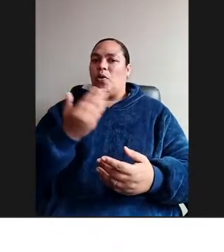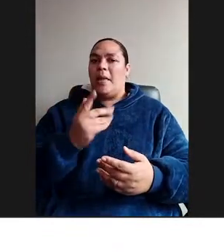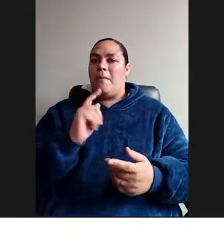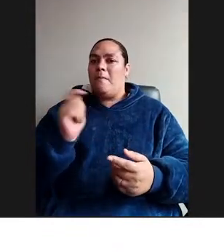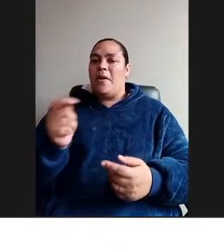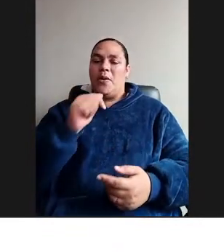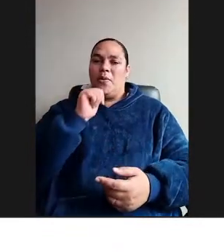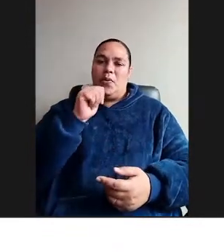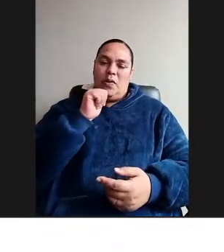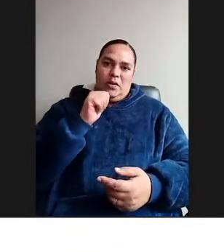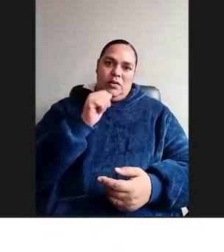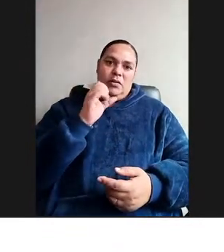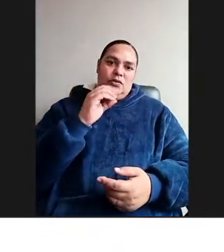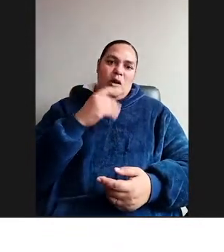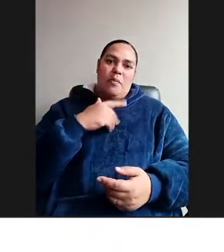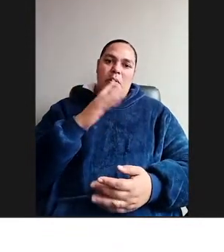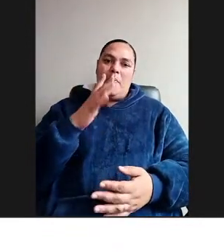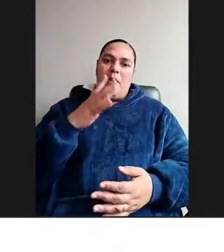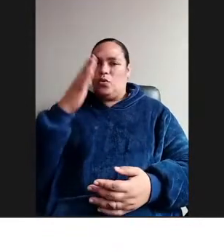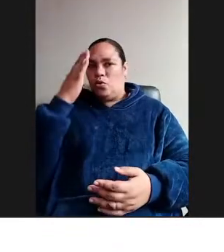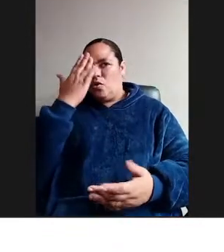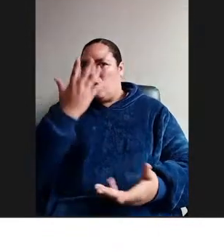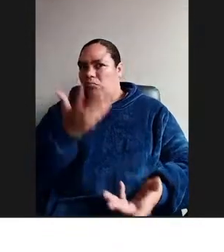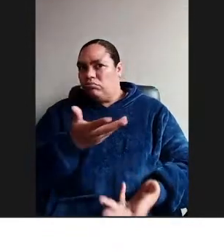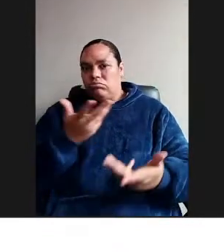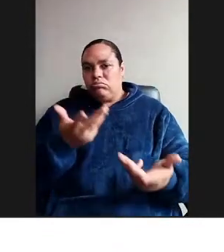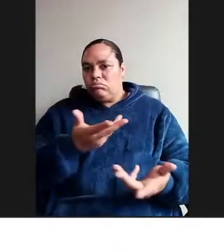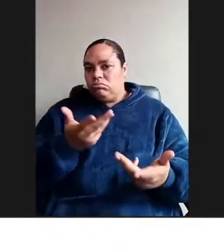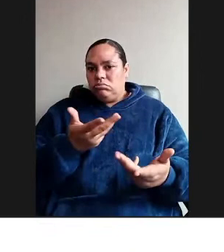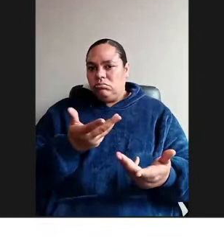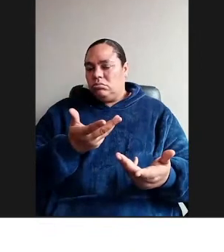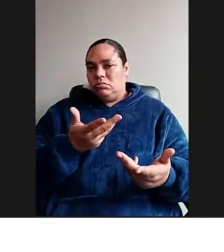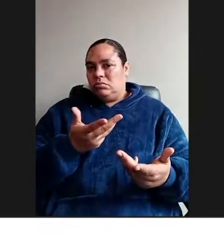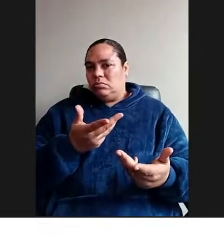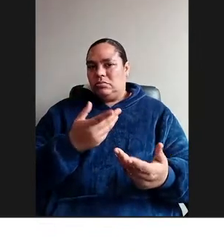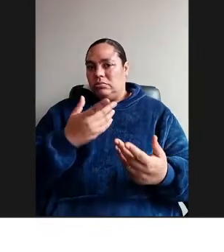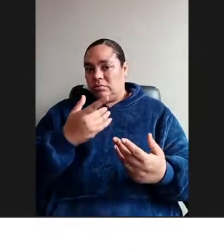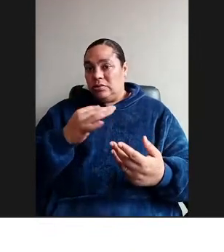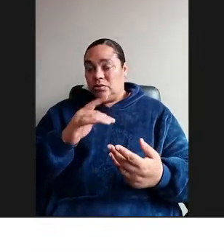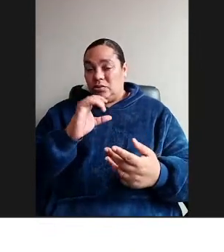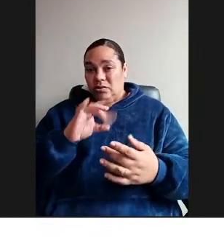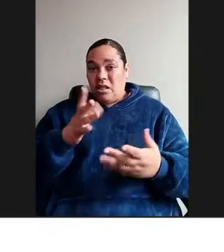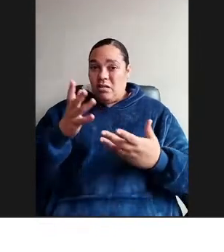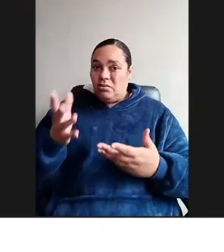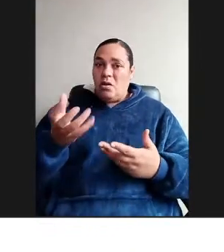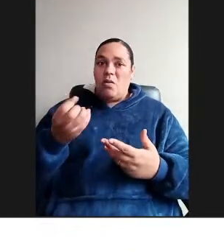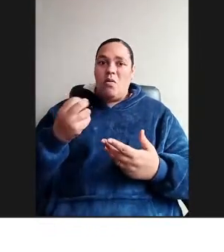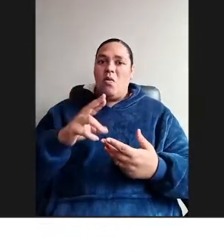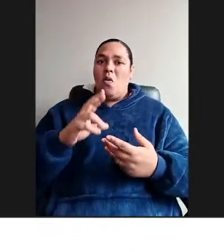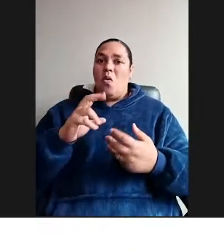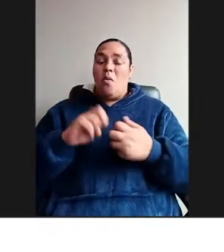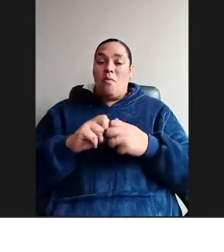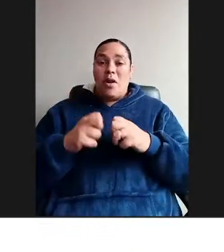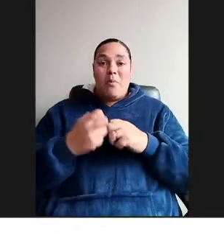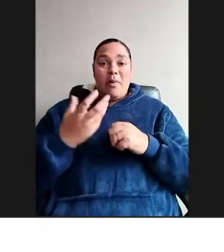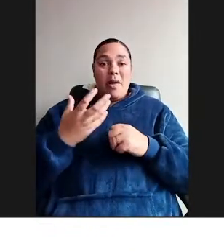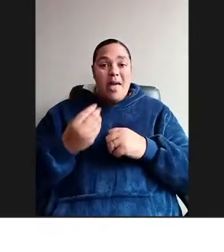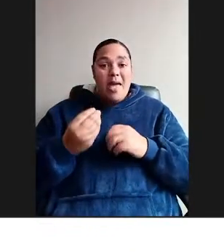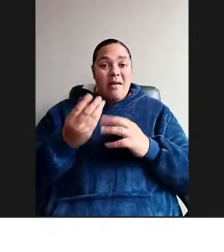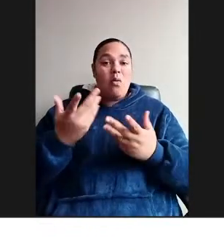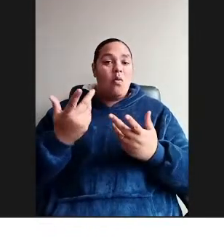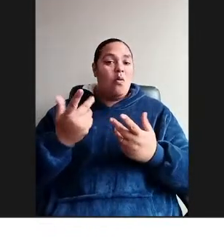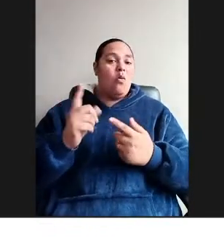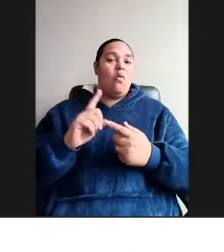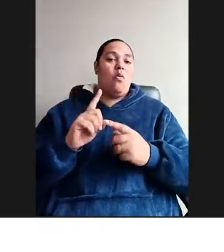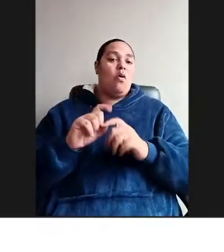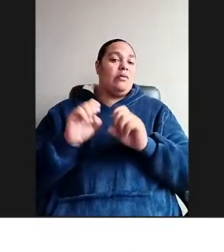So I just wanted to get a sense, is it still, I mean, is there still a problem in that regard with regards to the system,